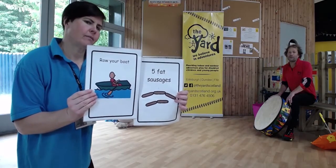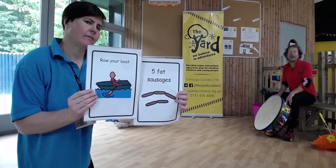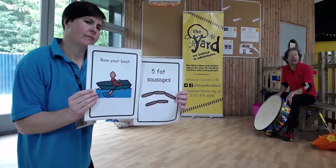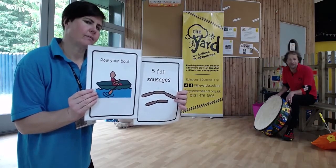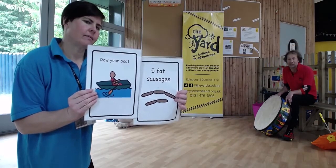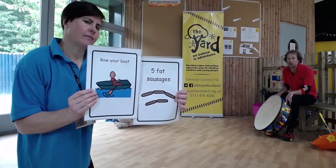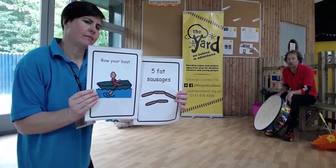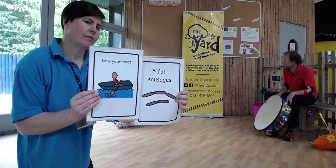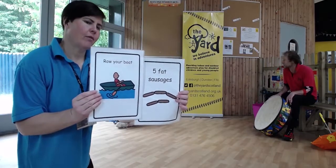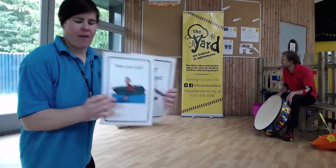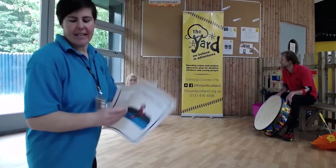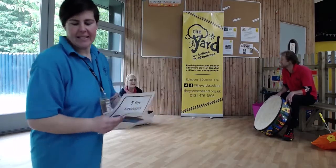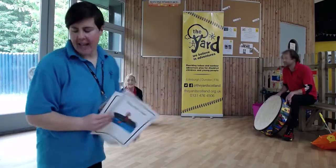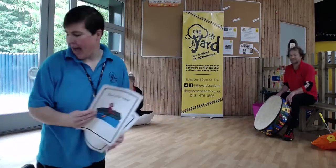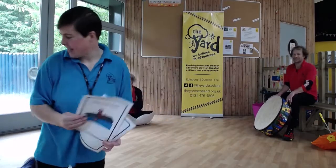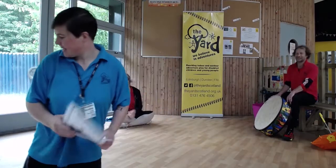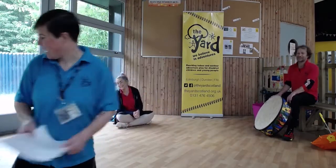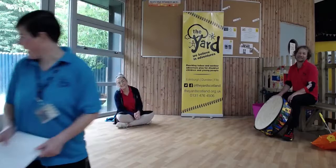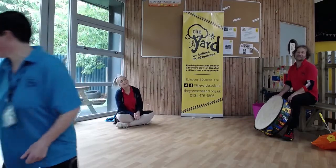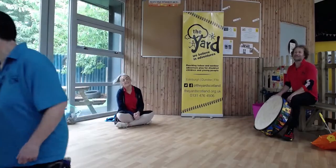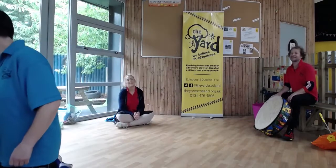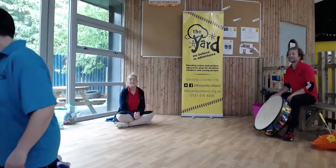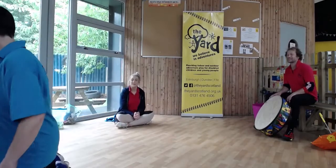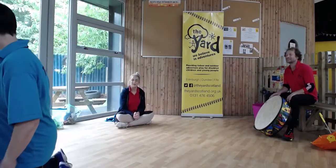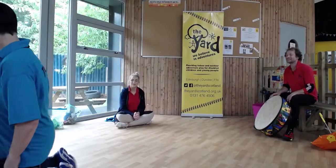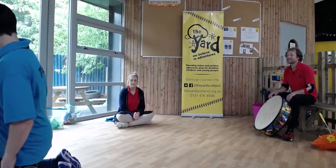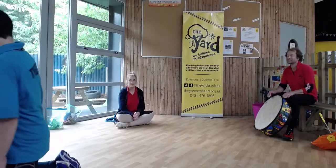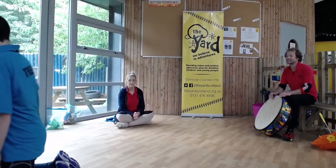Five Fat Sausages. Fantastic! Yeah. Let's get all the bits.